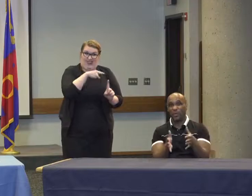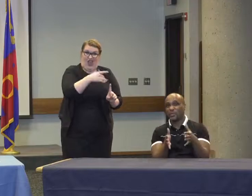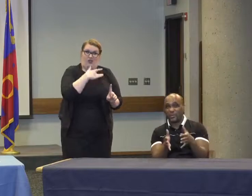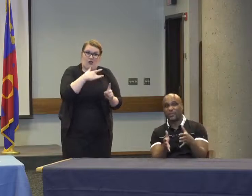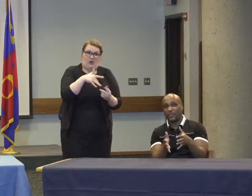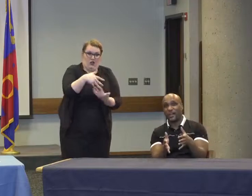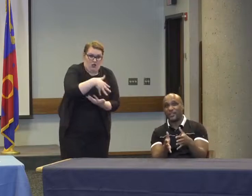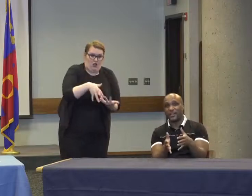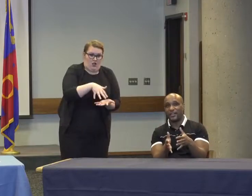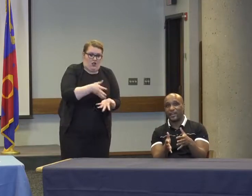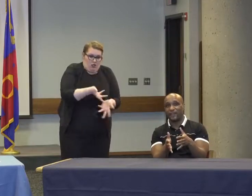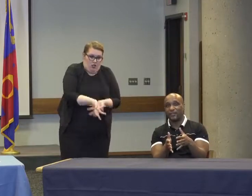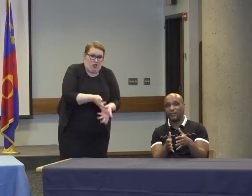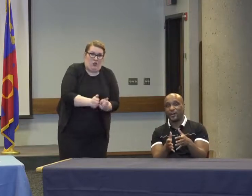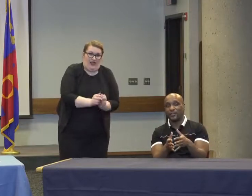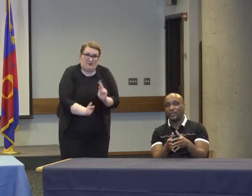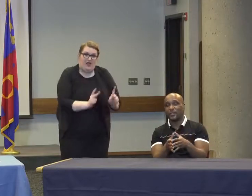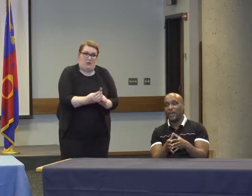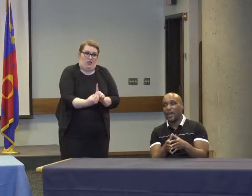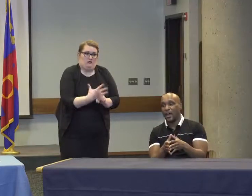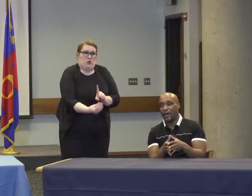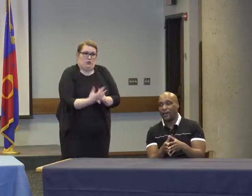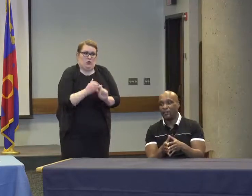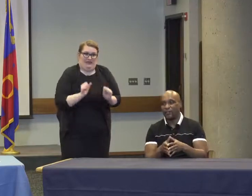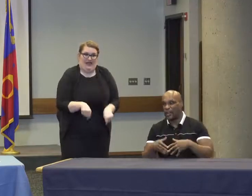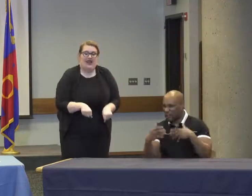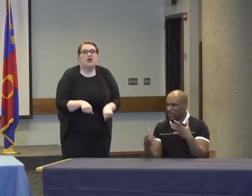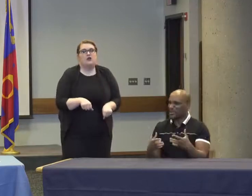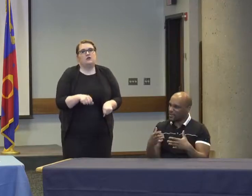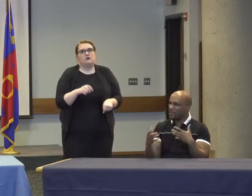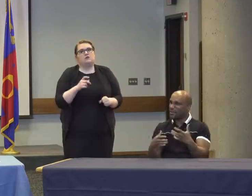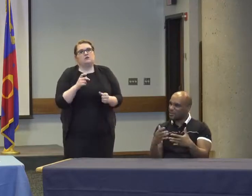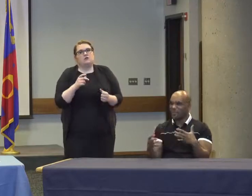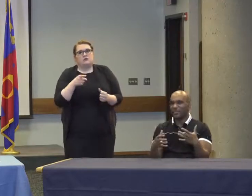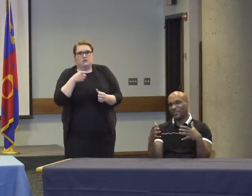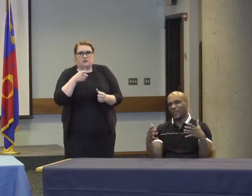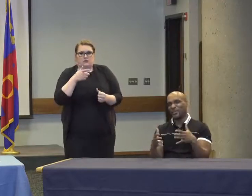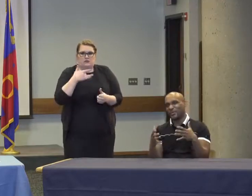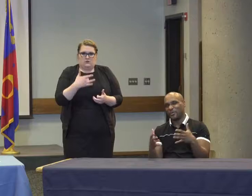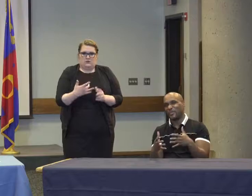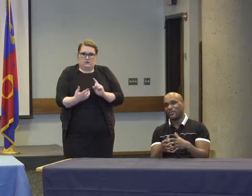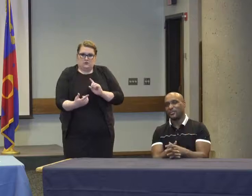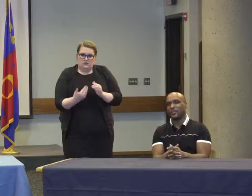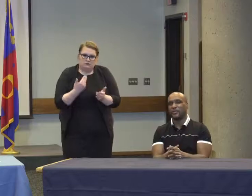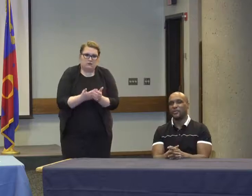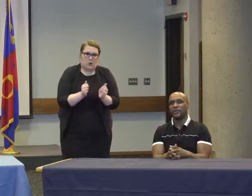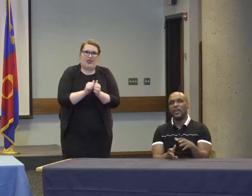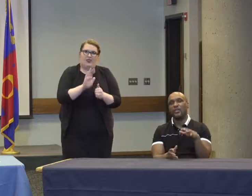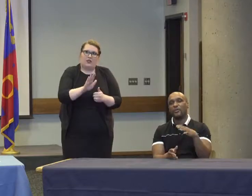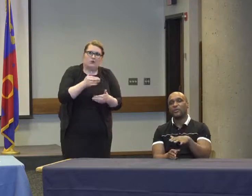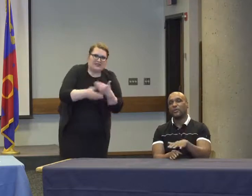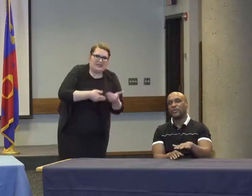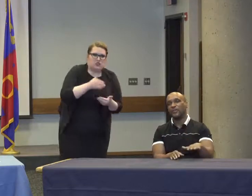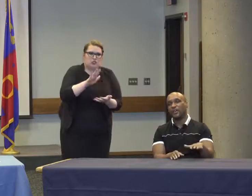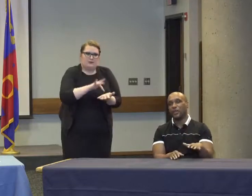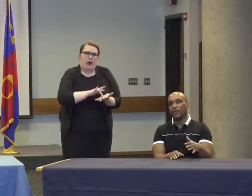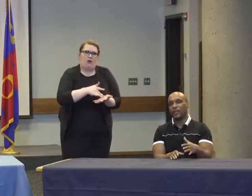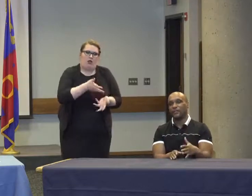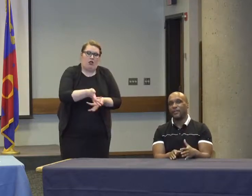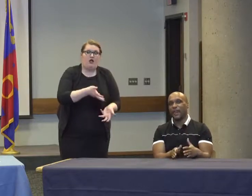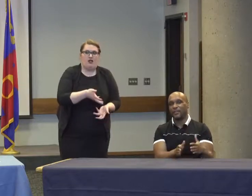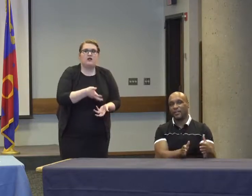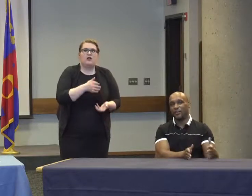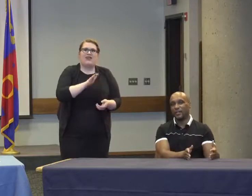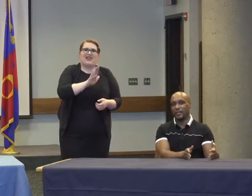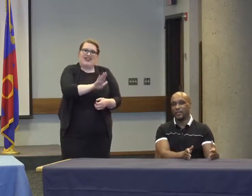the closeness of contact they have with patients, the closeness, you know, in terms of the types of procedures that they do, there's a specific grade